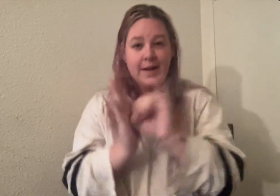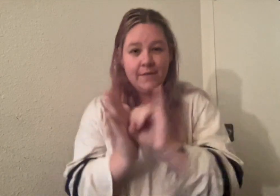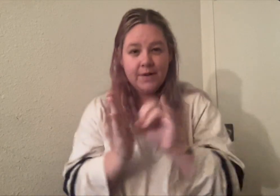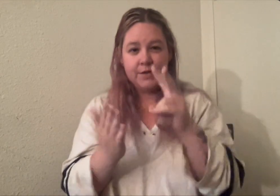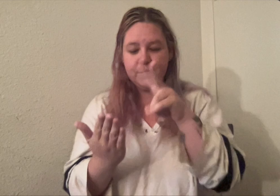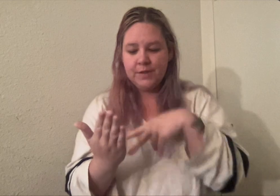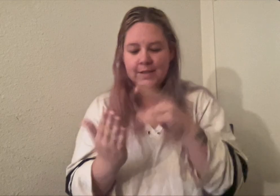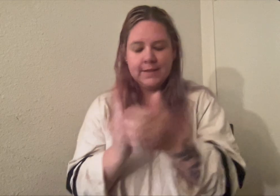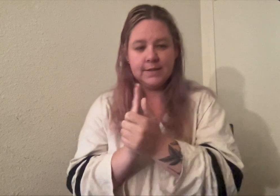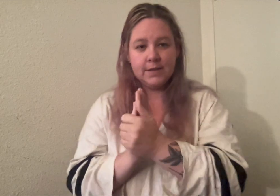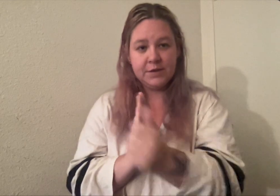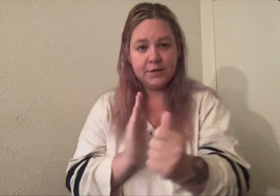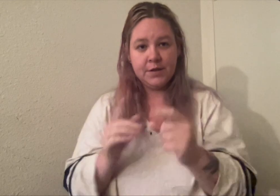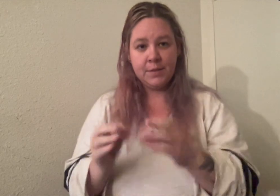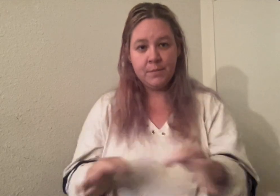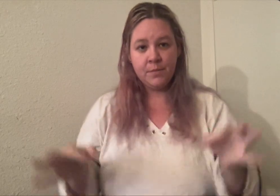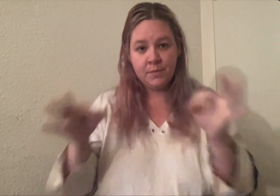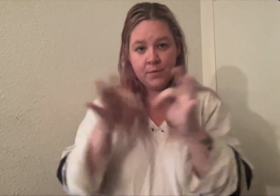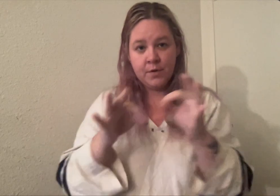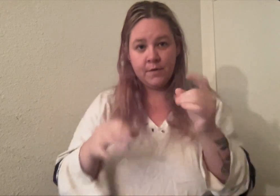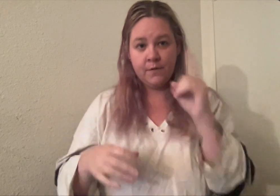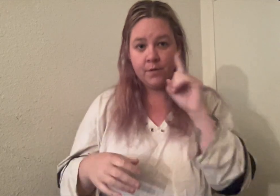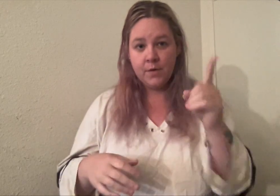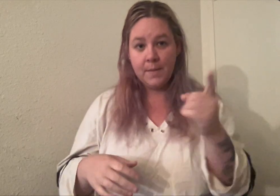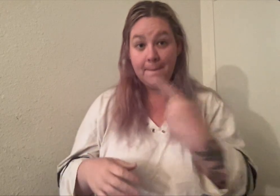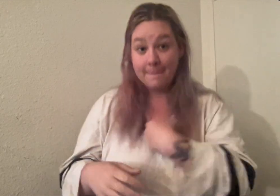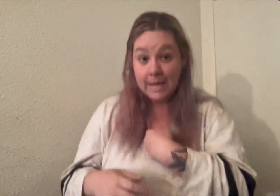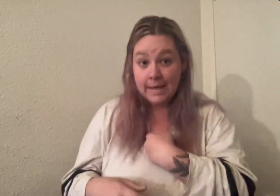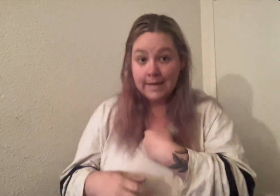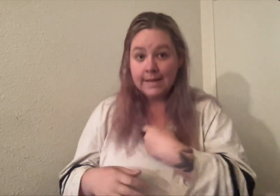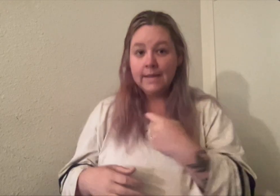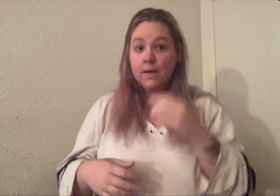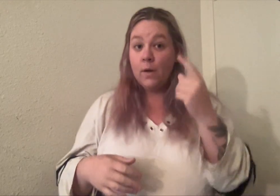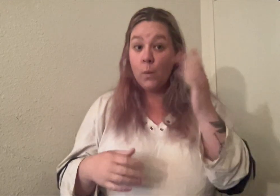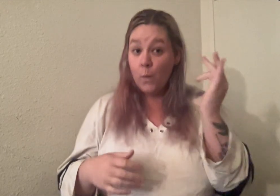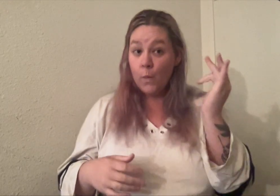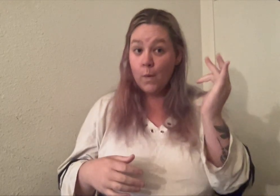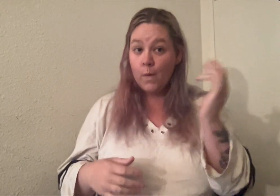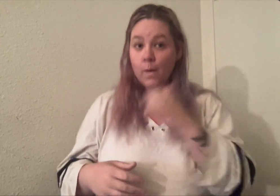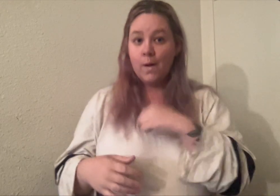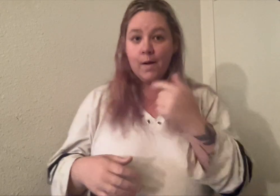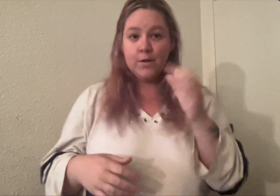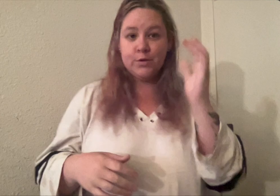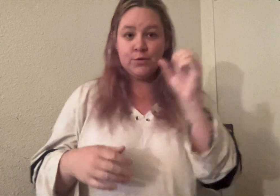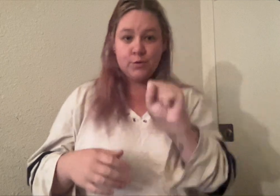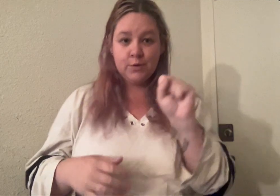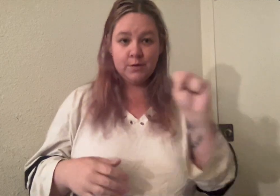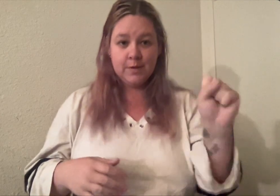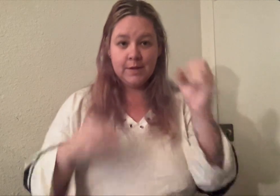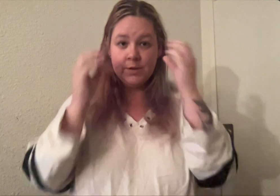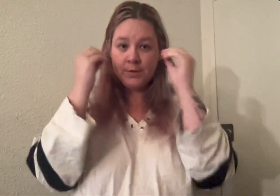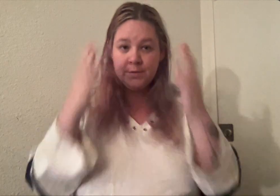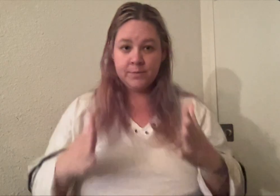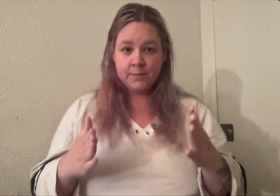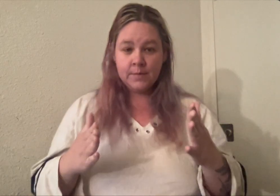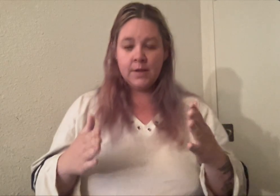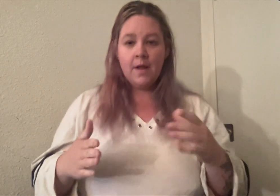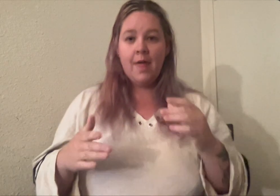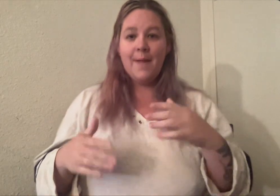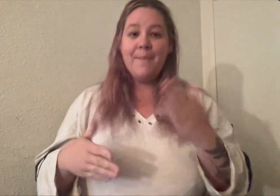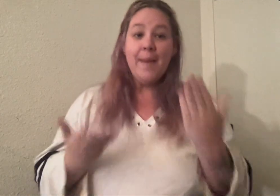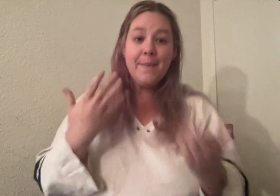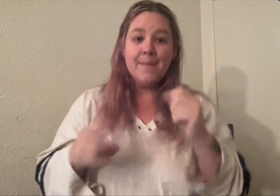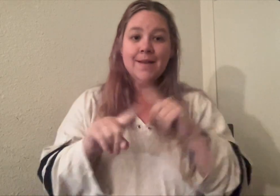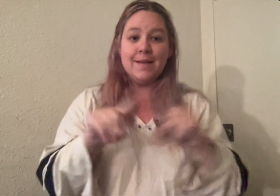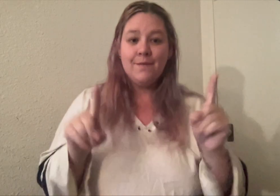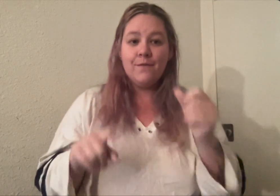my content area as a social studies teacher. Now, those reading skills may be different for a science teacher, or for a math